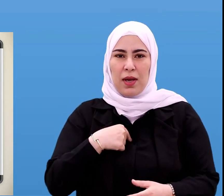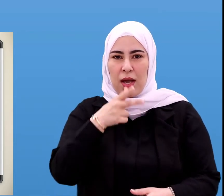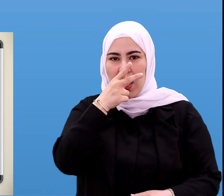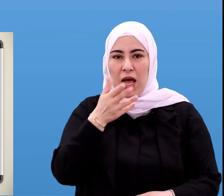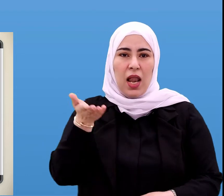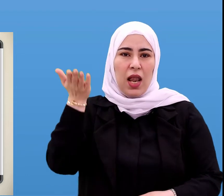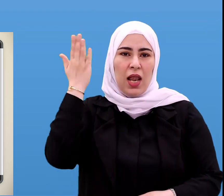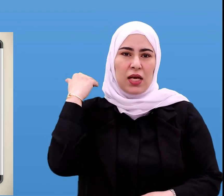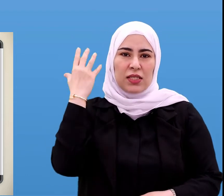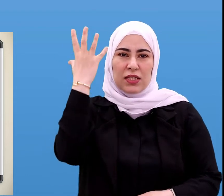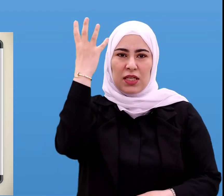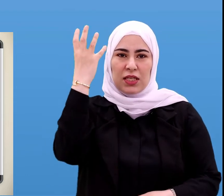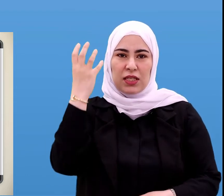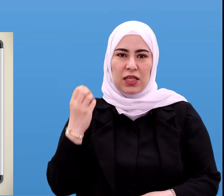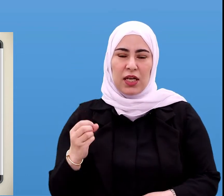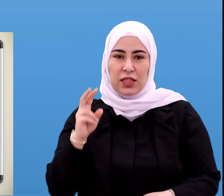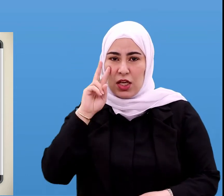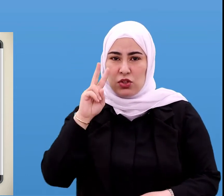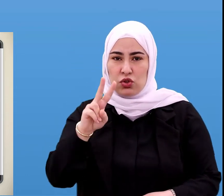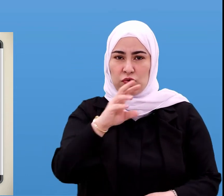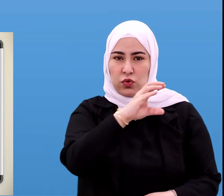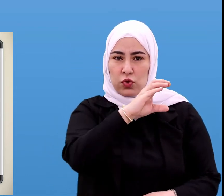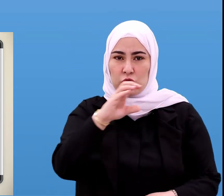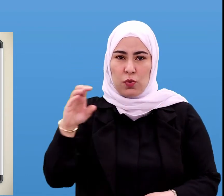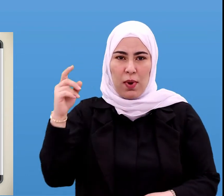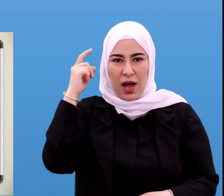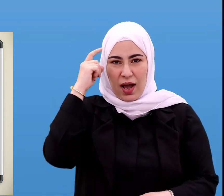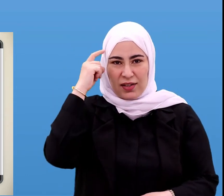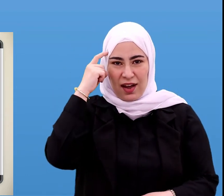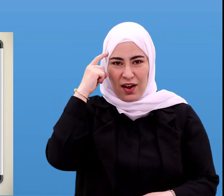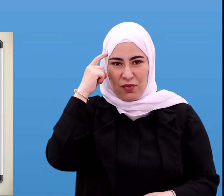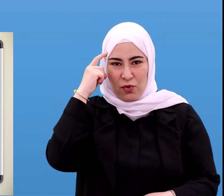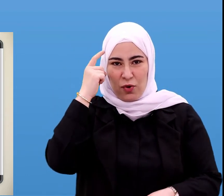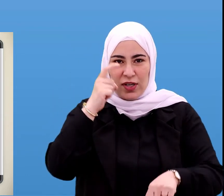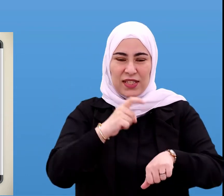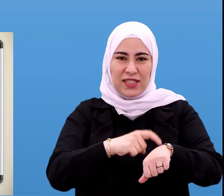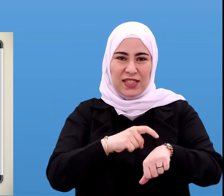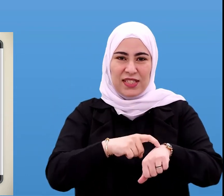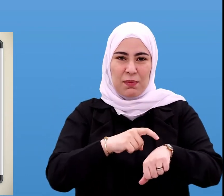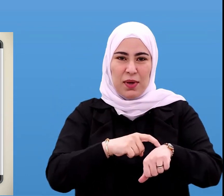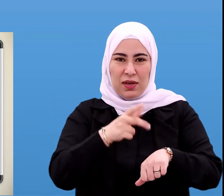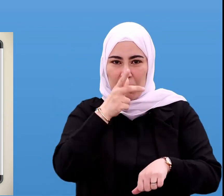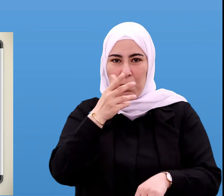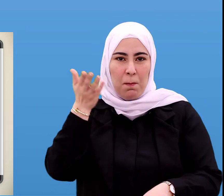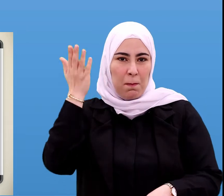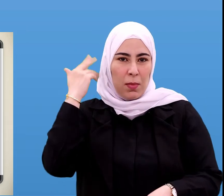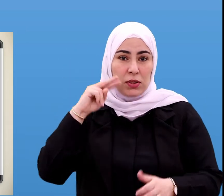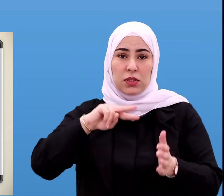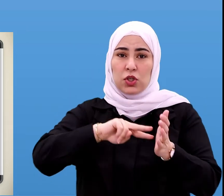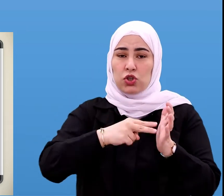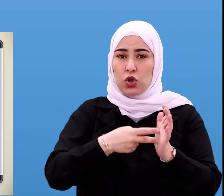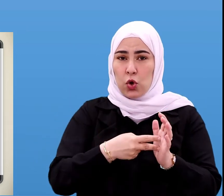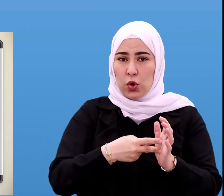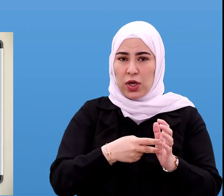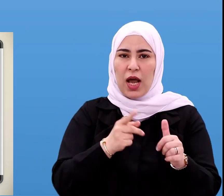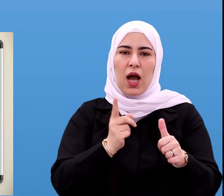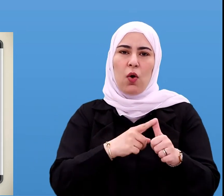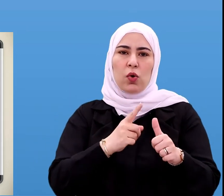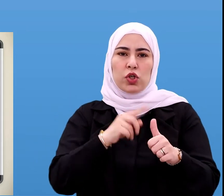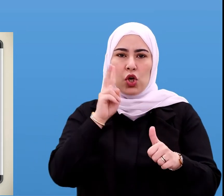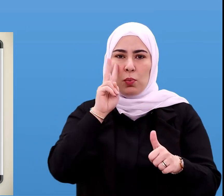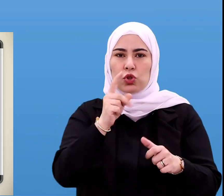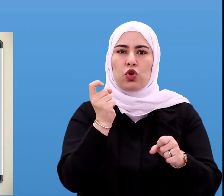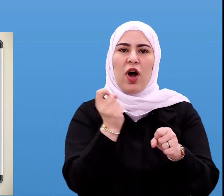that this sentence is in the past? We have 2 things. First, we will look at the verb. Where is the verb in